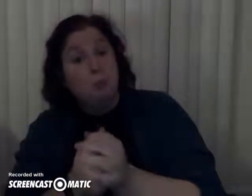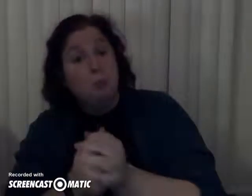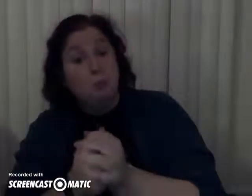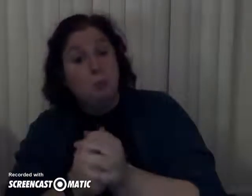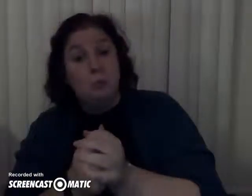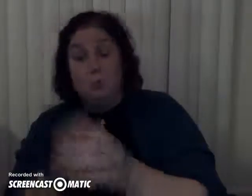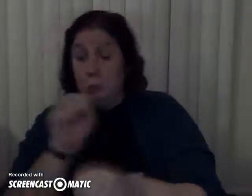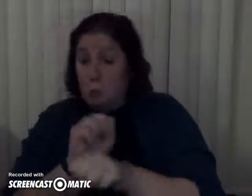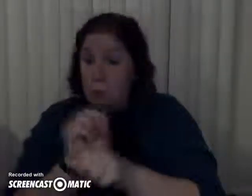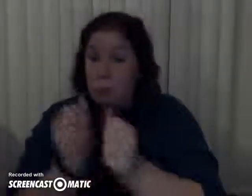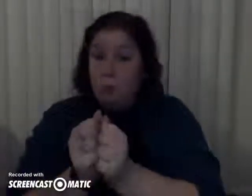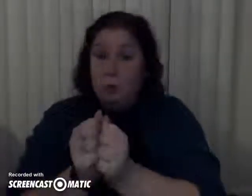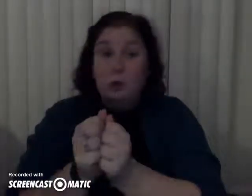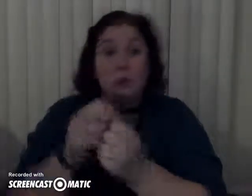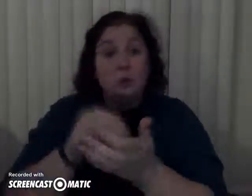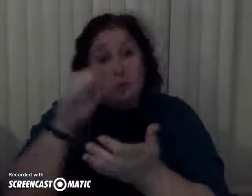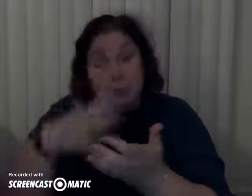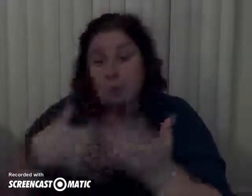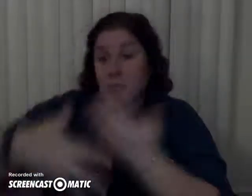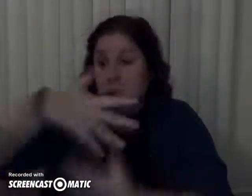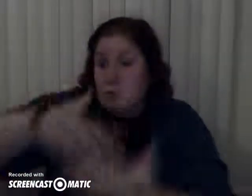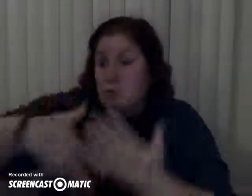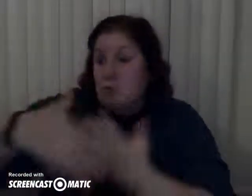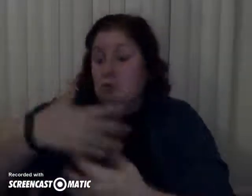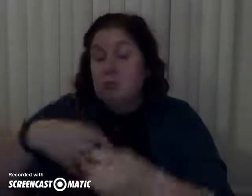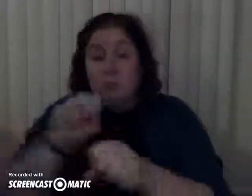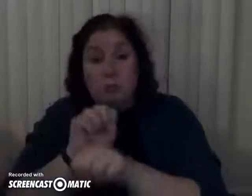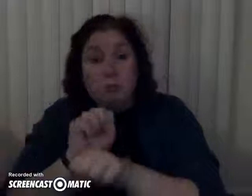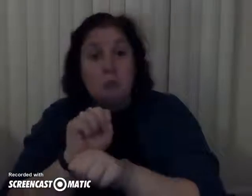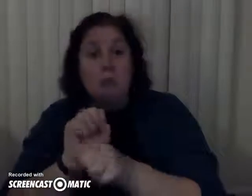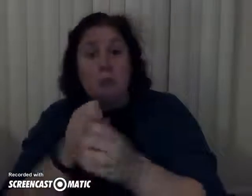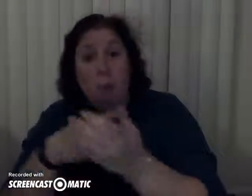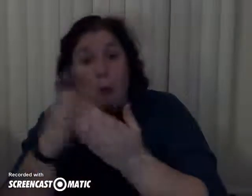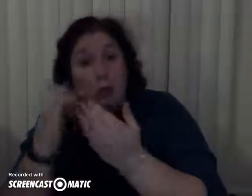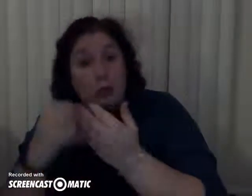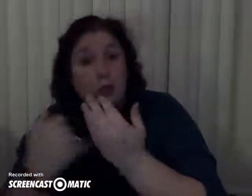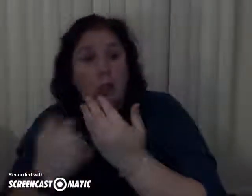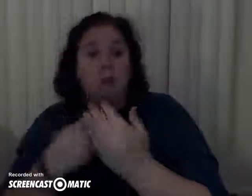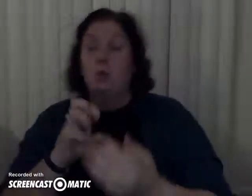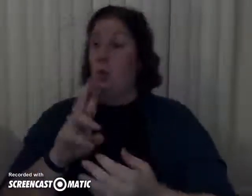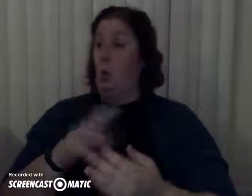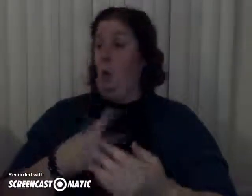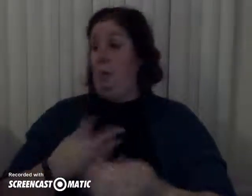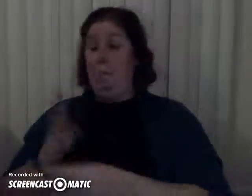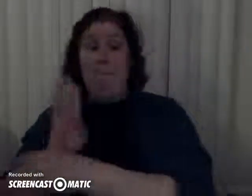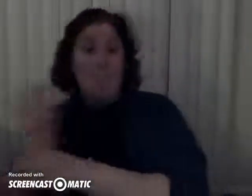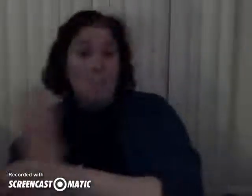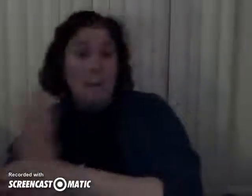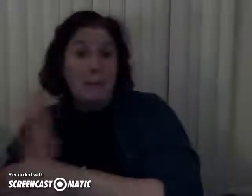do projects, or if you were going into business, you might take pictures for your business and